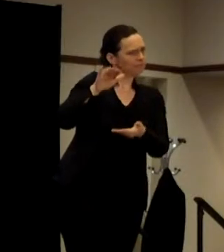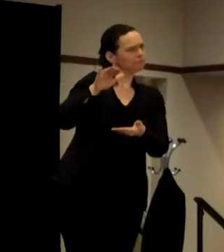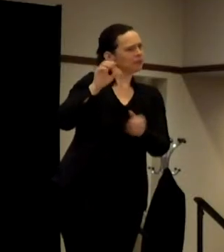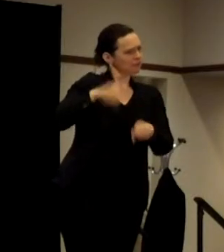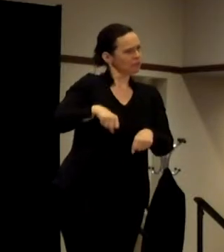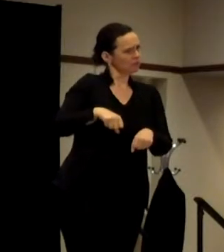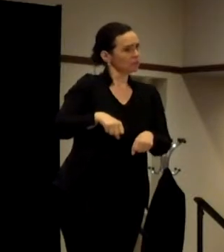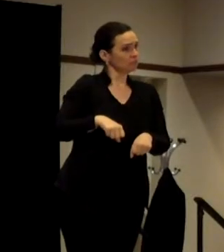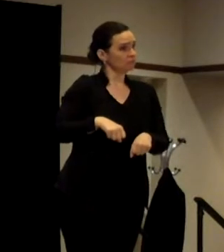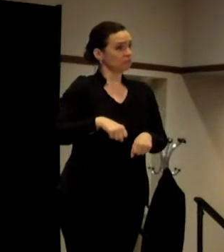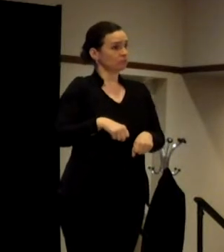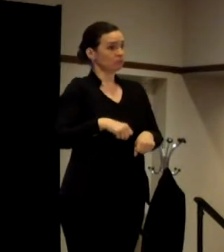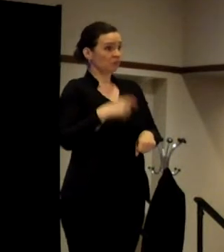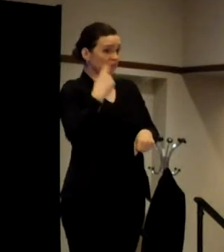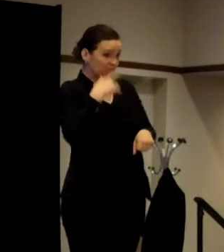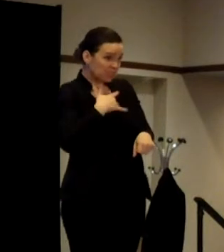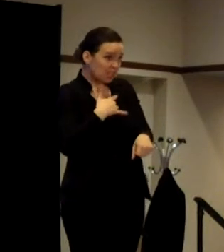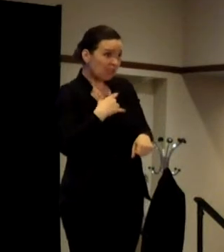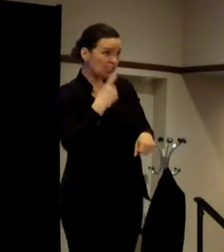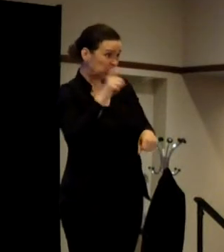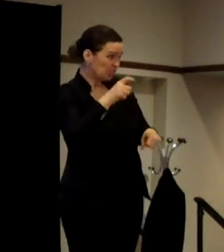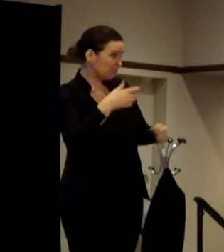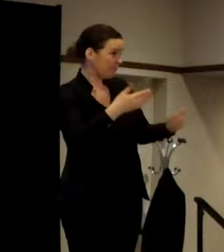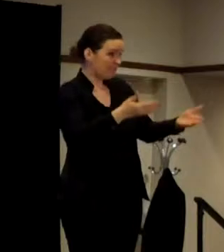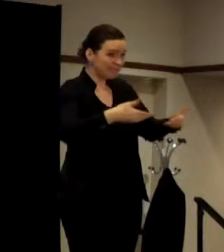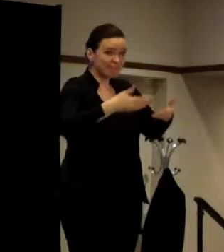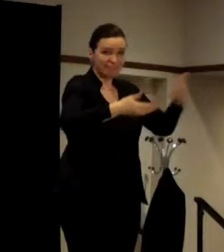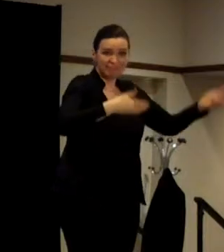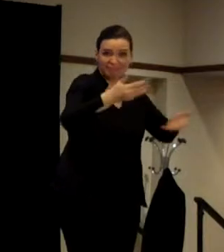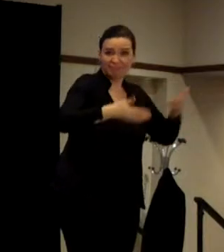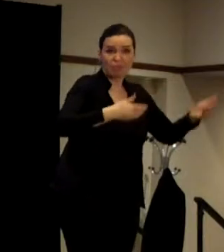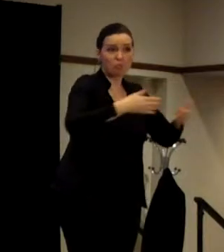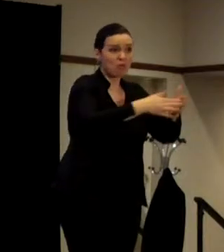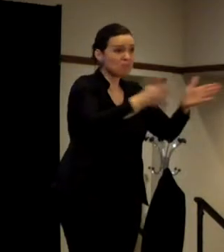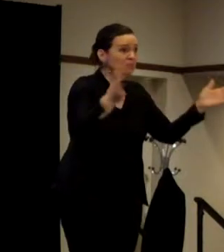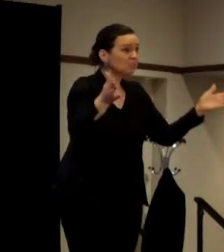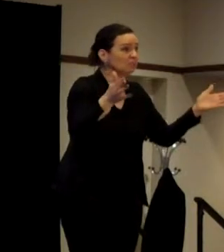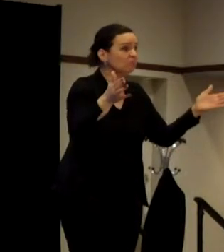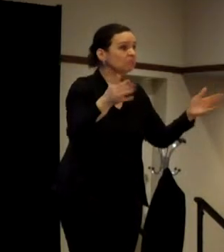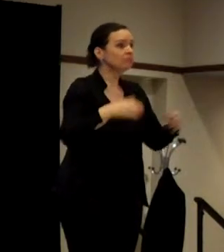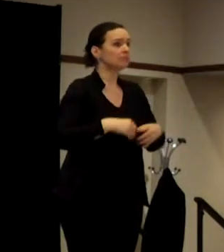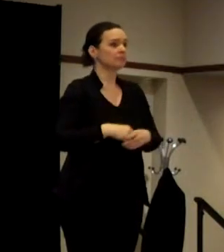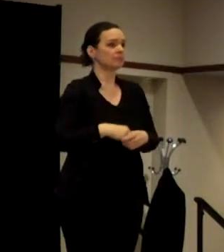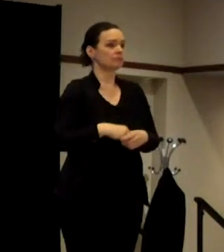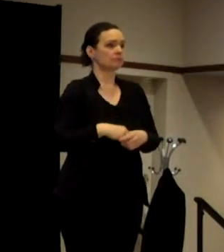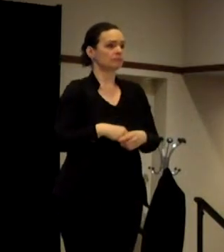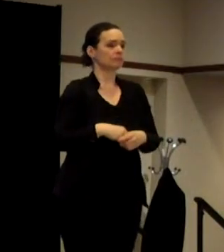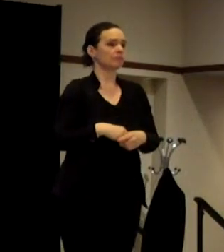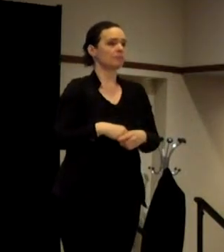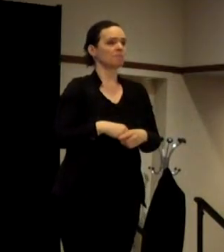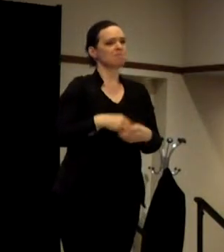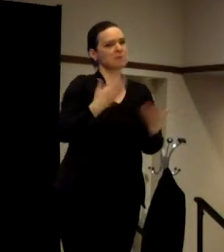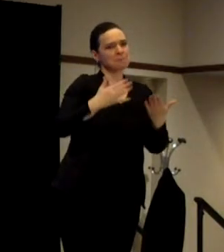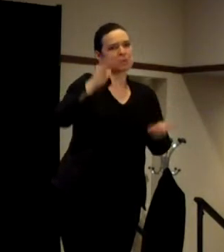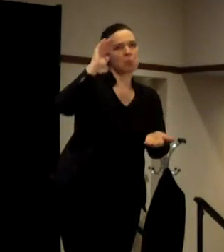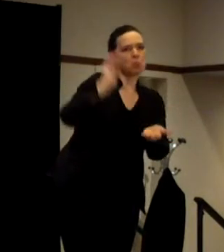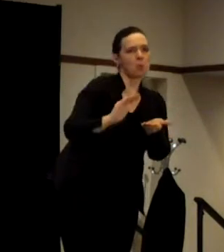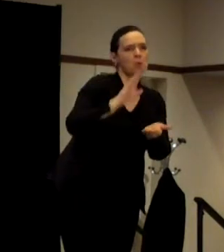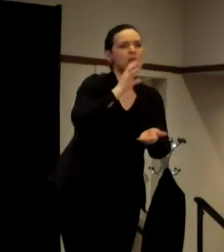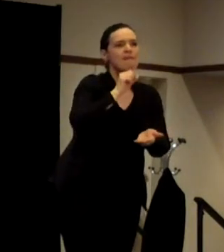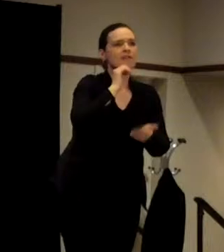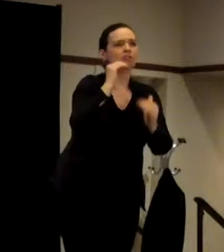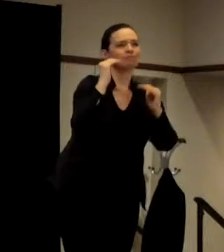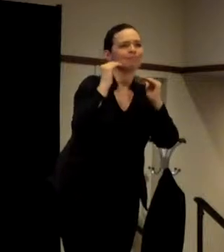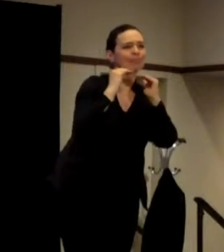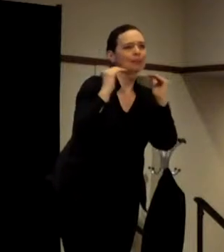can lower the age. We know the 50 and above, it's a pretty good idea for us to go from that 50